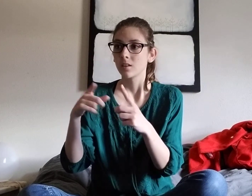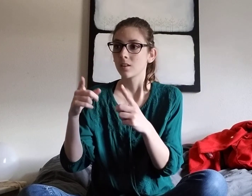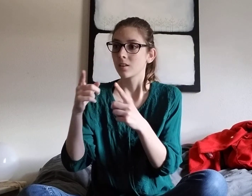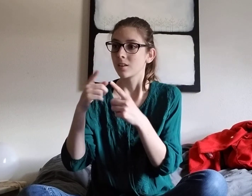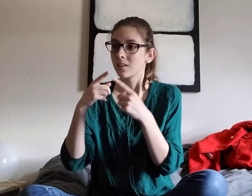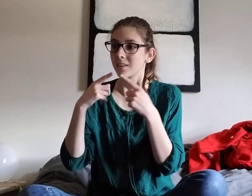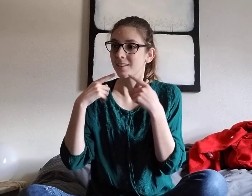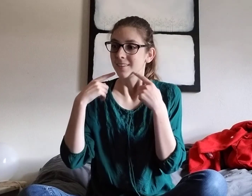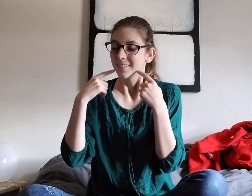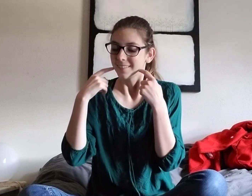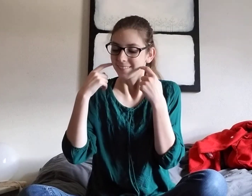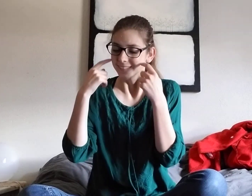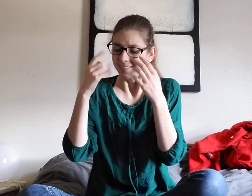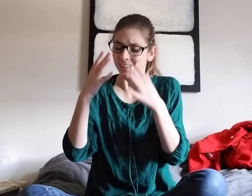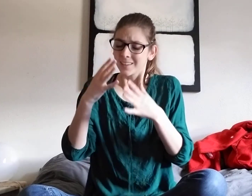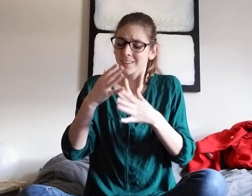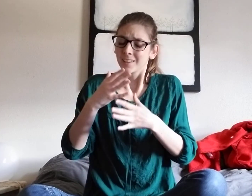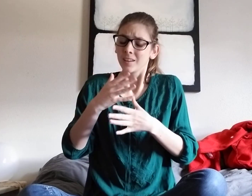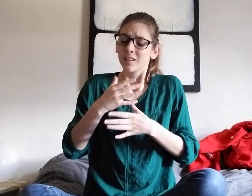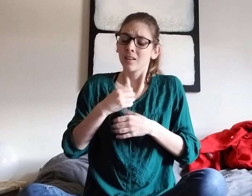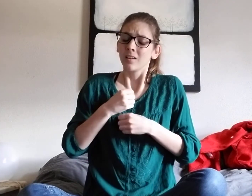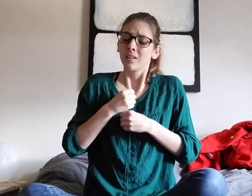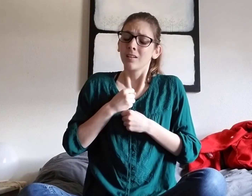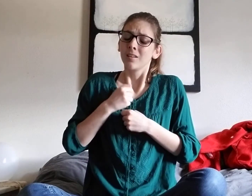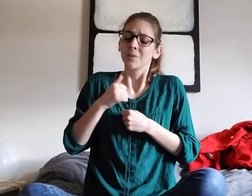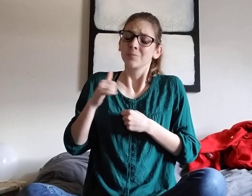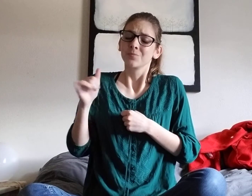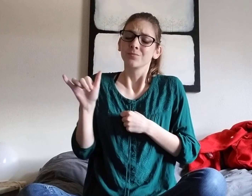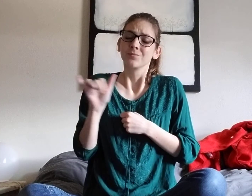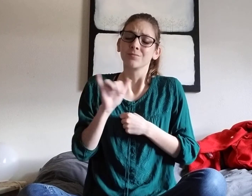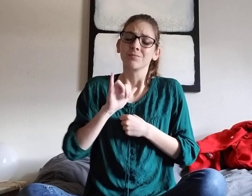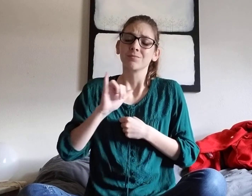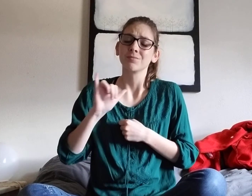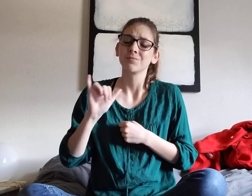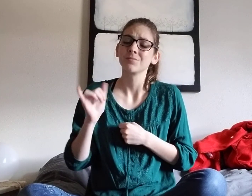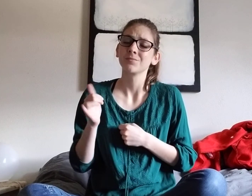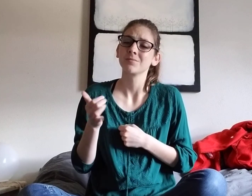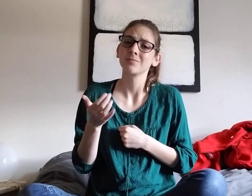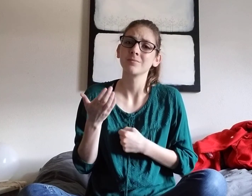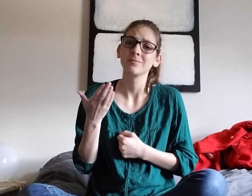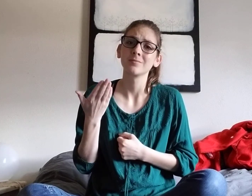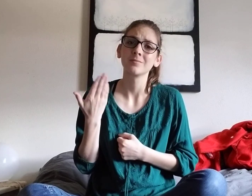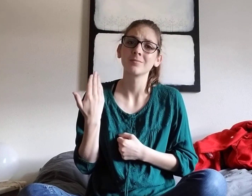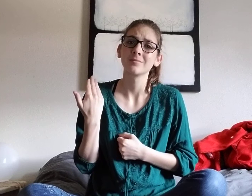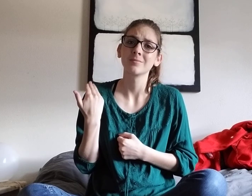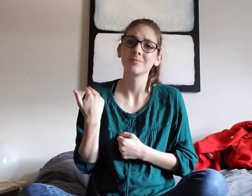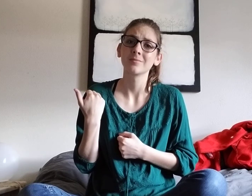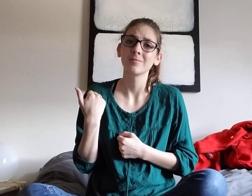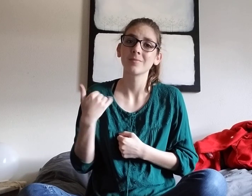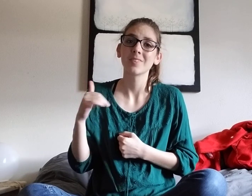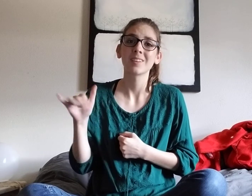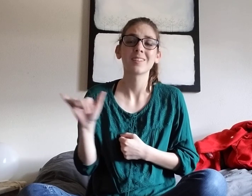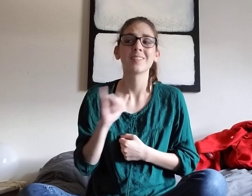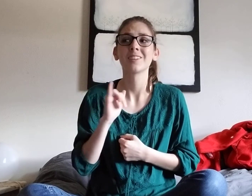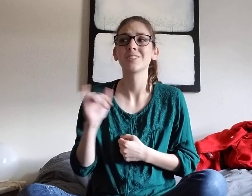smiled at me and held me, just like she used to do. Like she